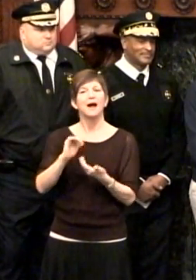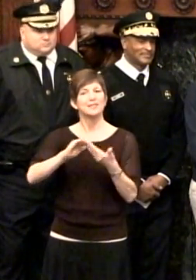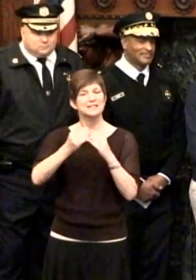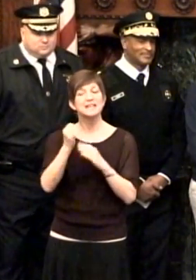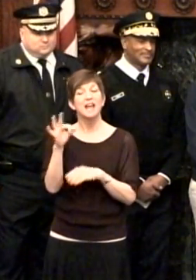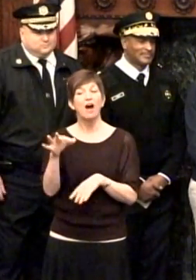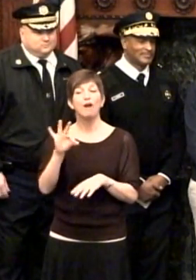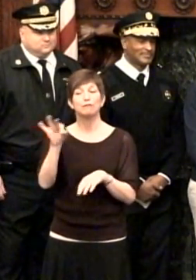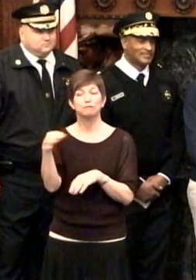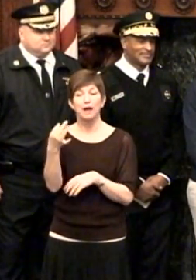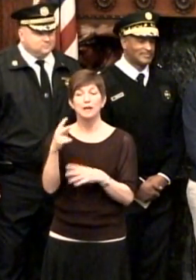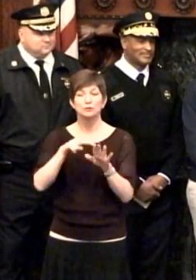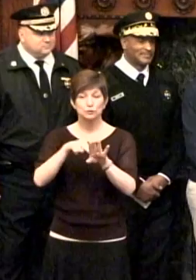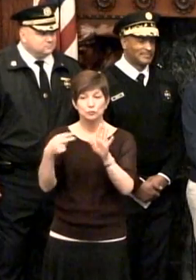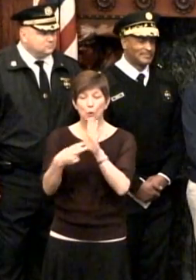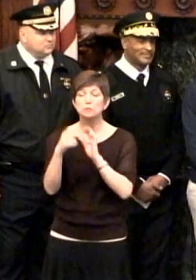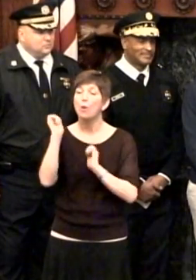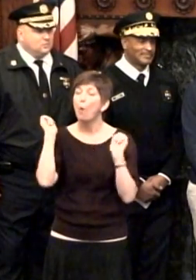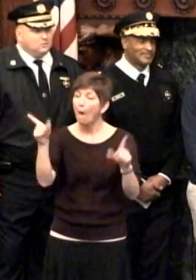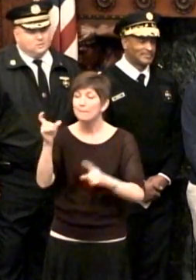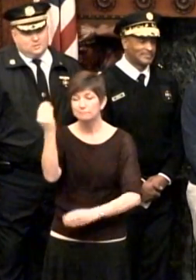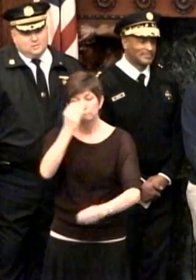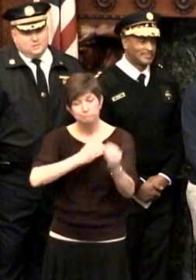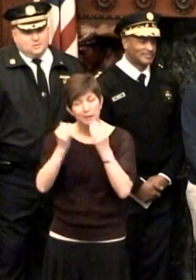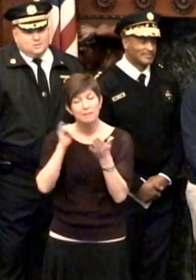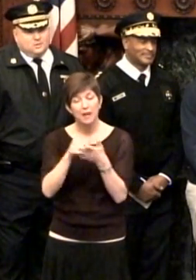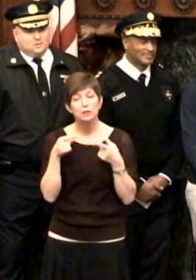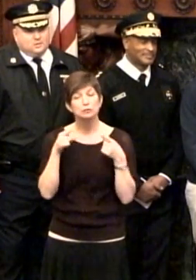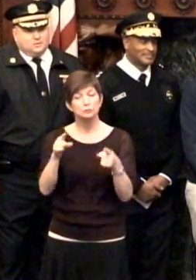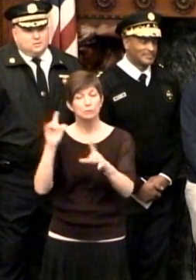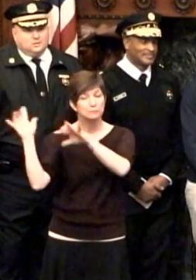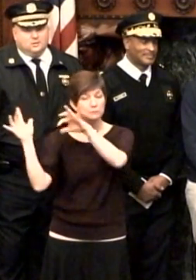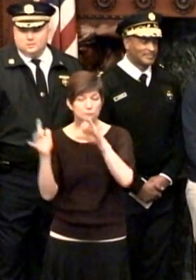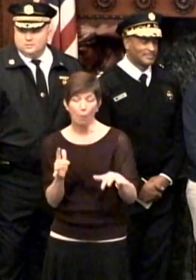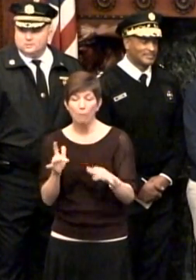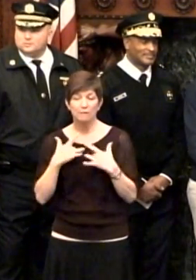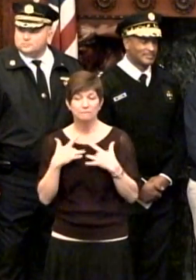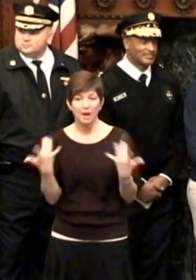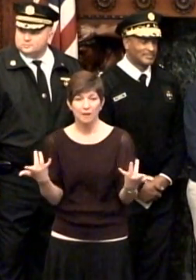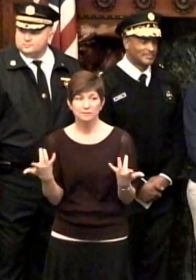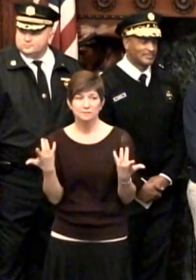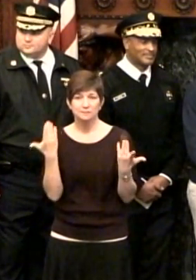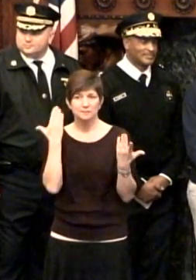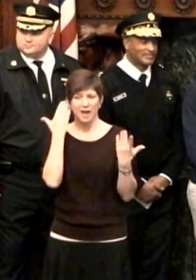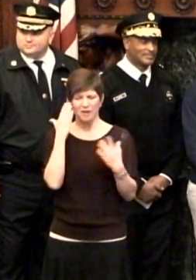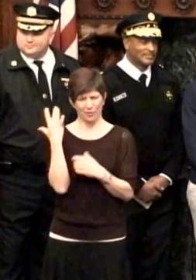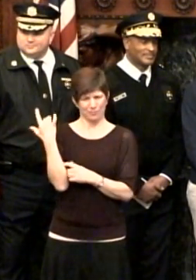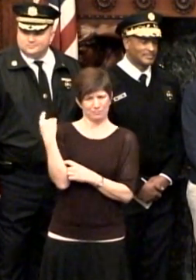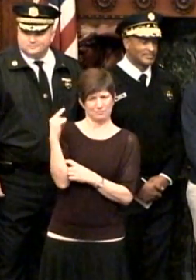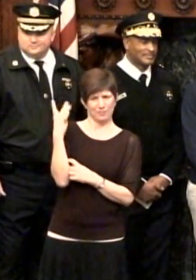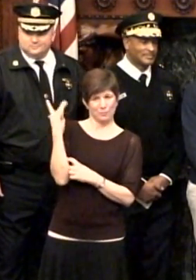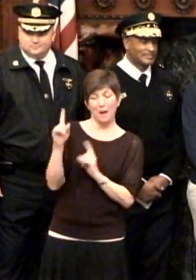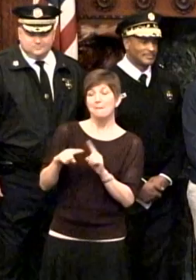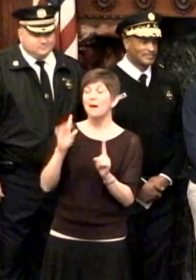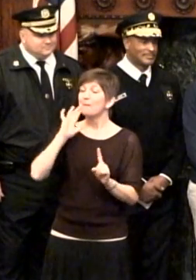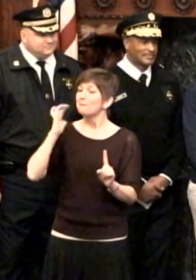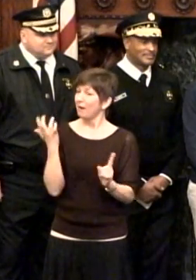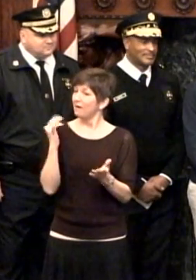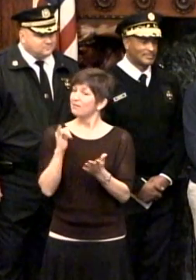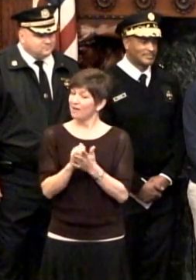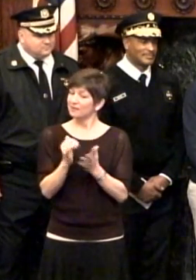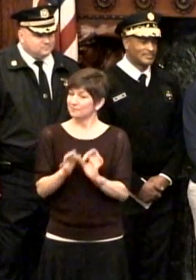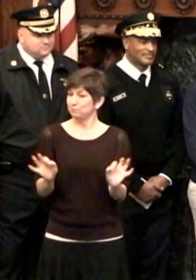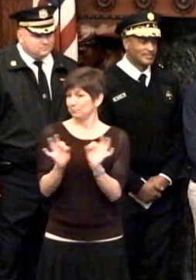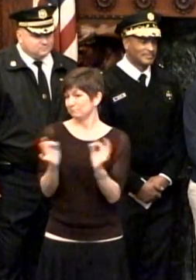toast. Everyone apparently has to have French toast during any storm event. I don't know really what that's all about, but apparently it's a big